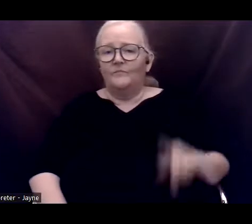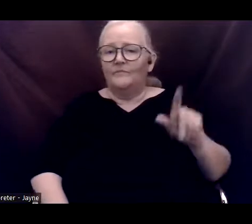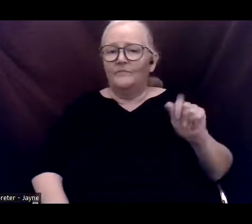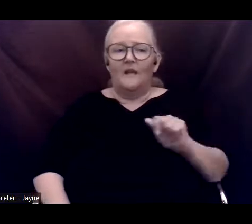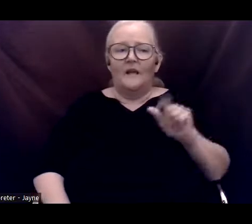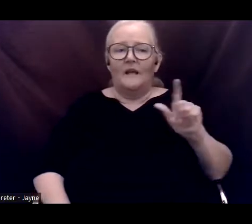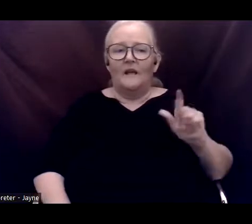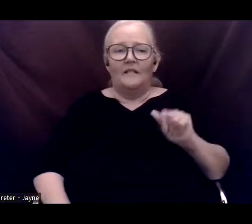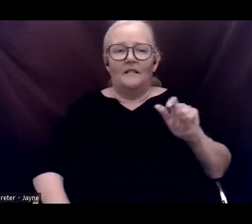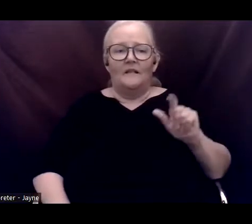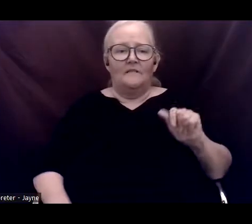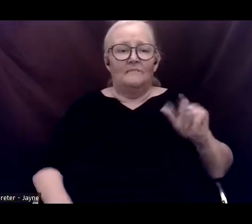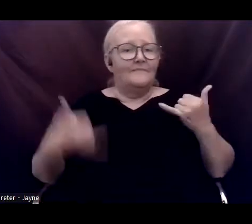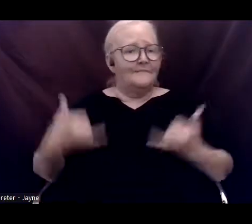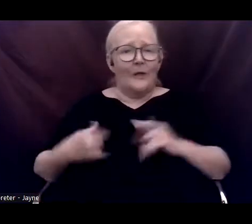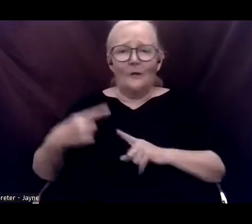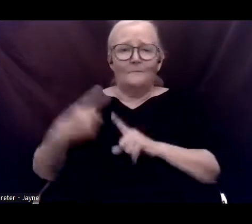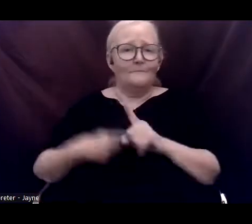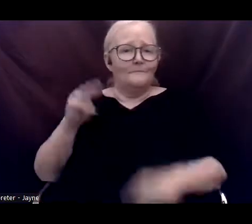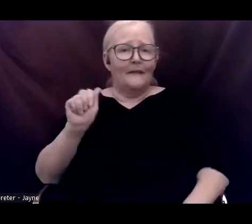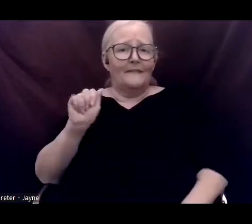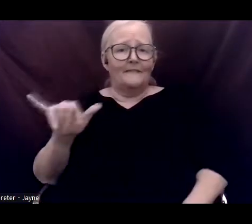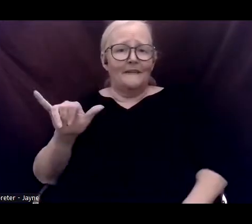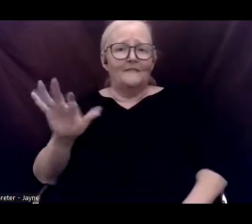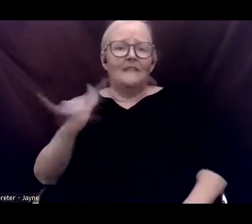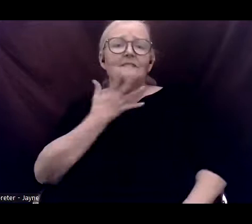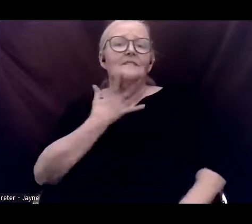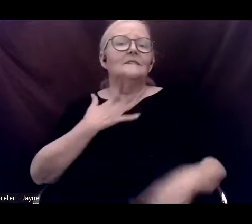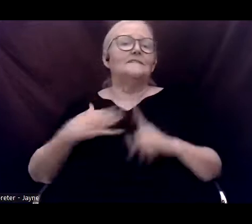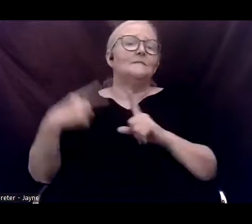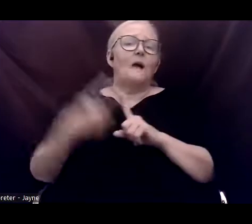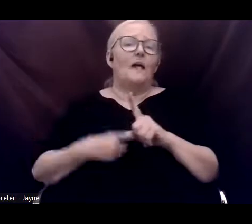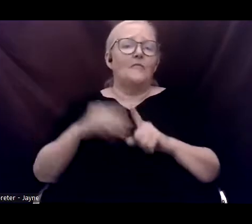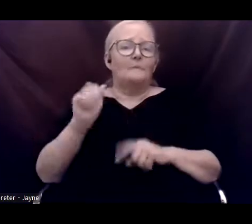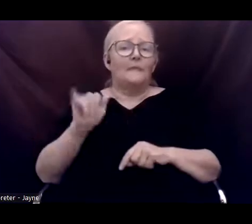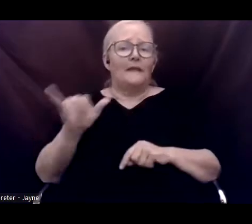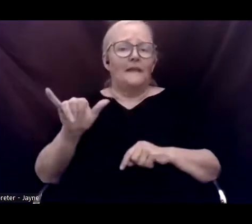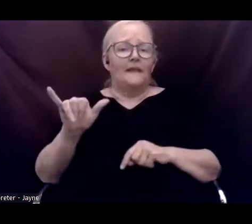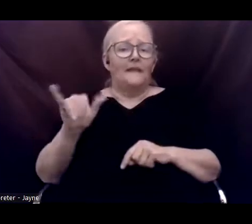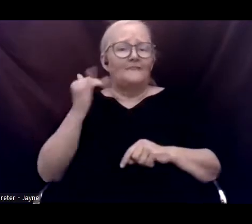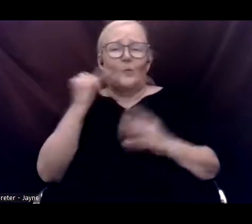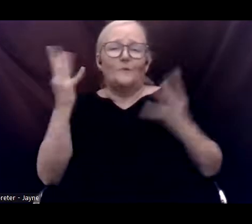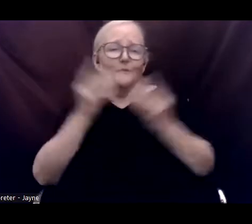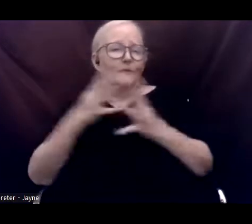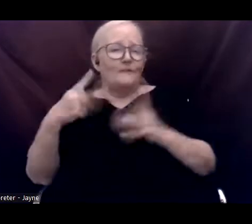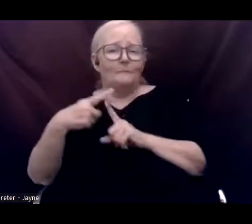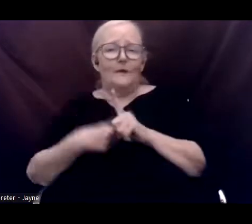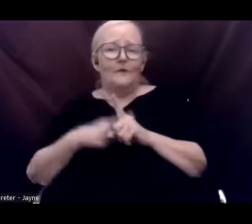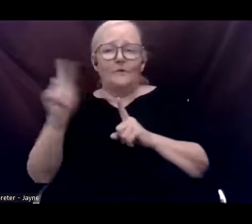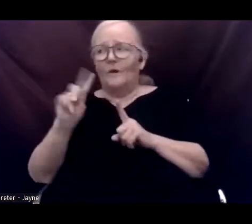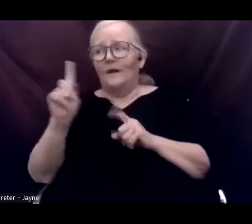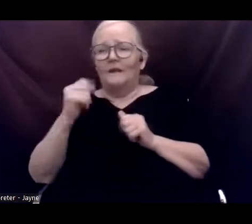Tra-la, it's May. The lusty month of May, that lovely month where everyone